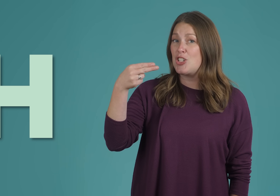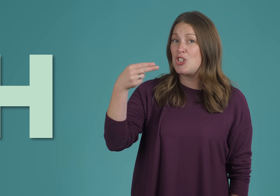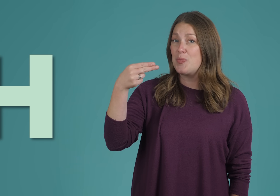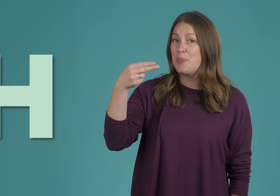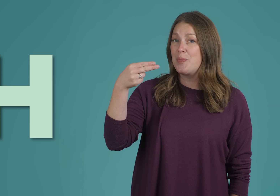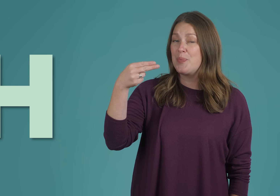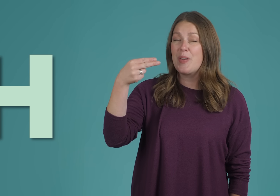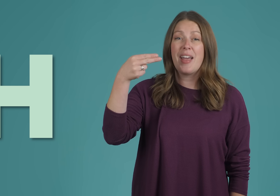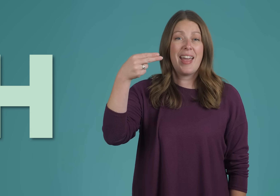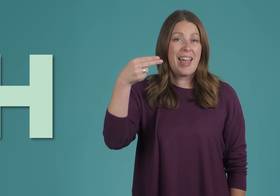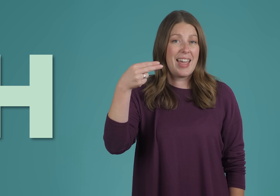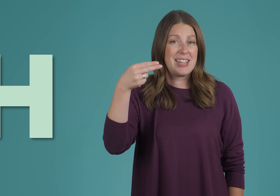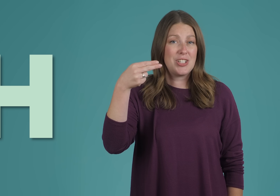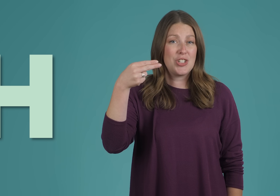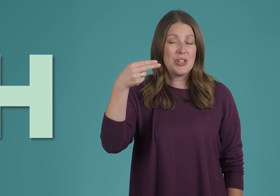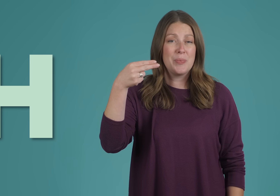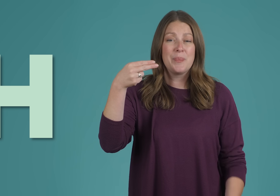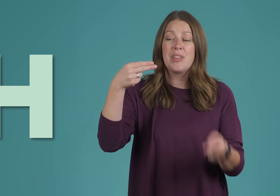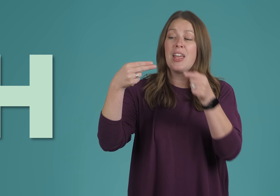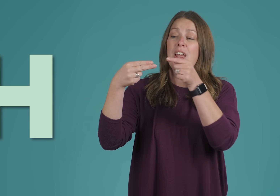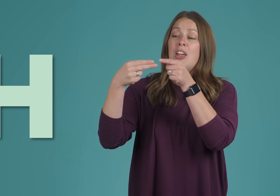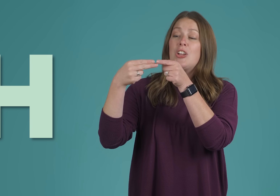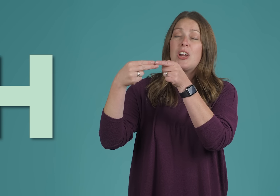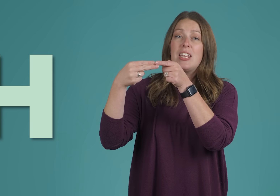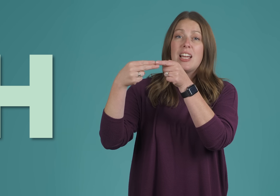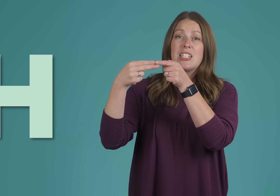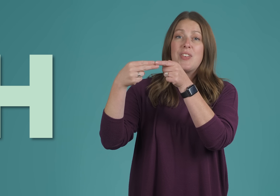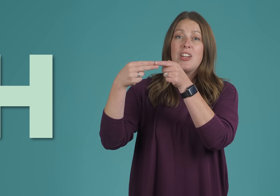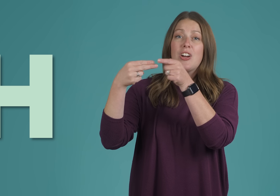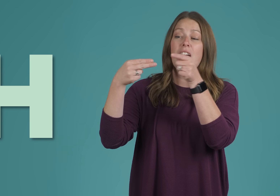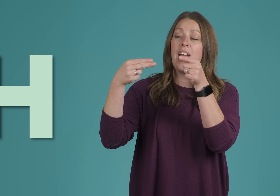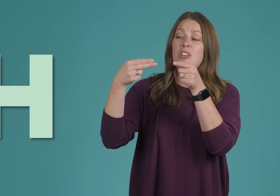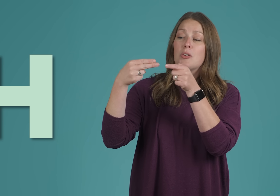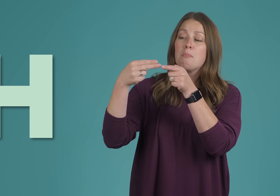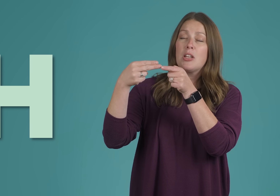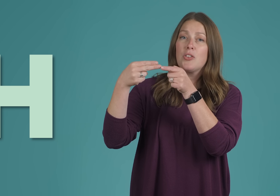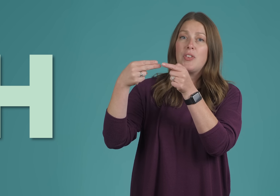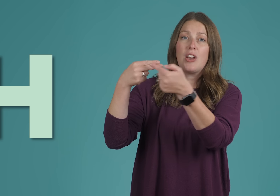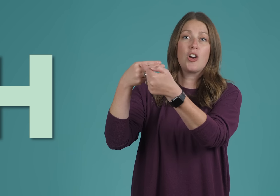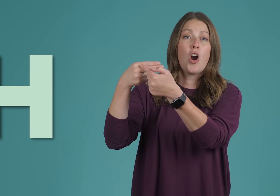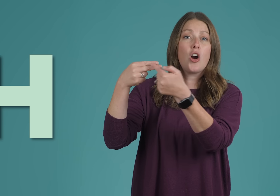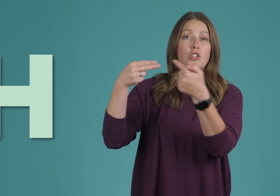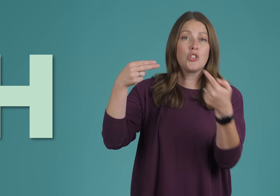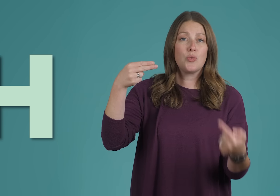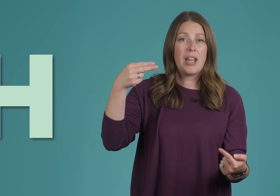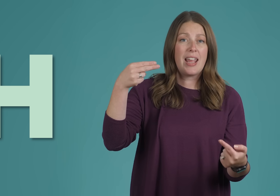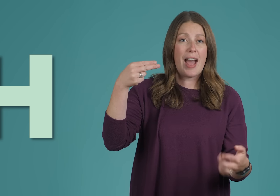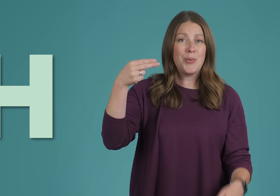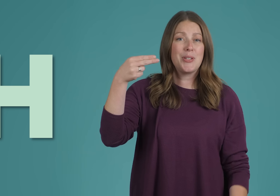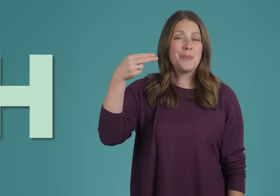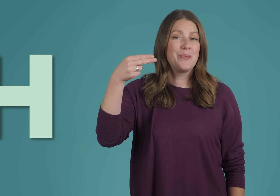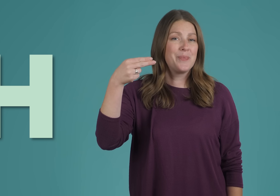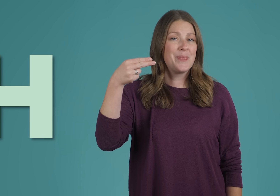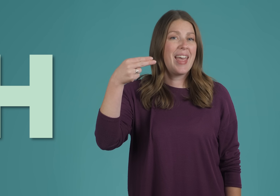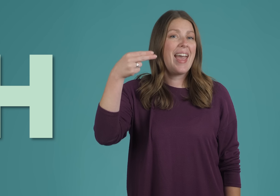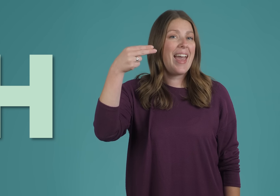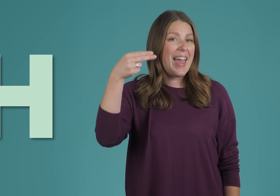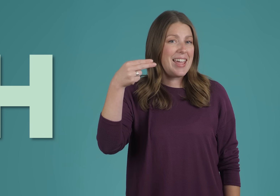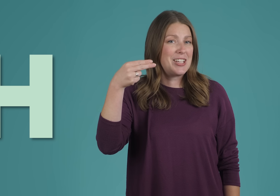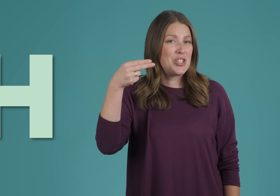H. H. Your index finger and your middle finger are straight out. H.